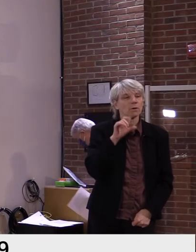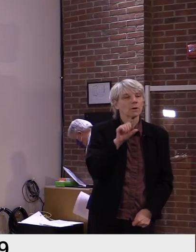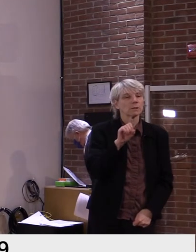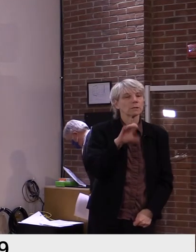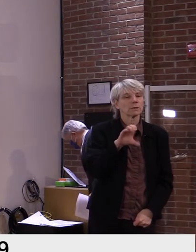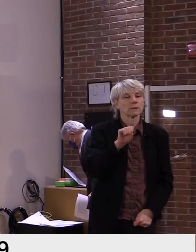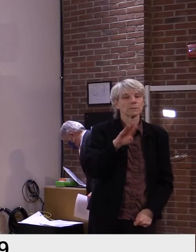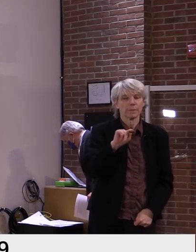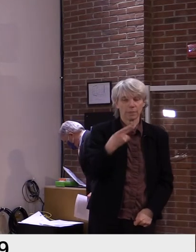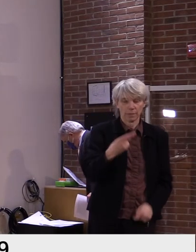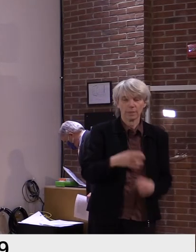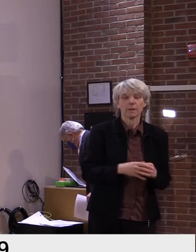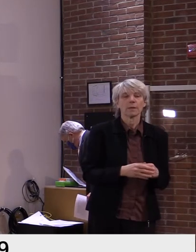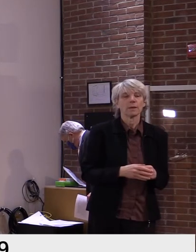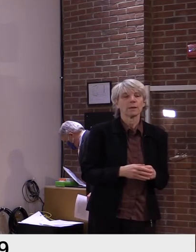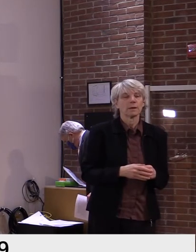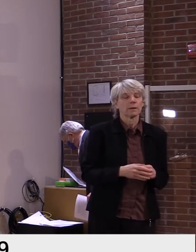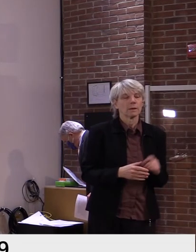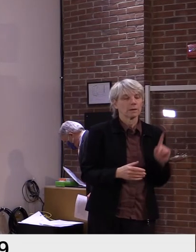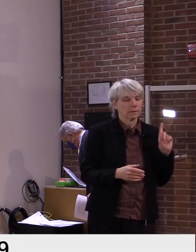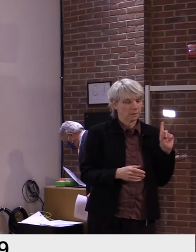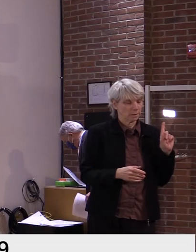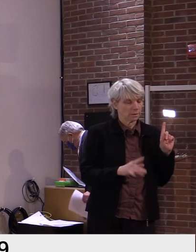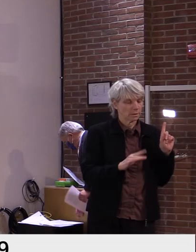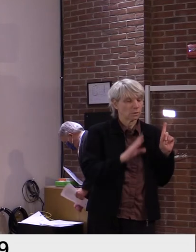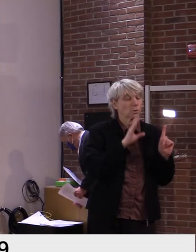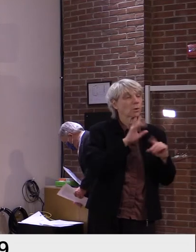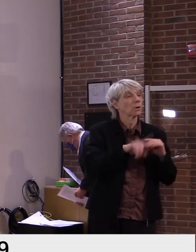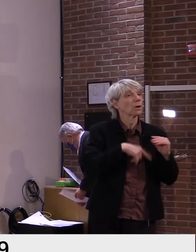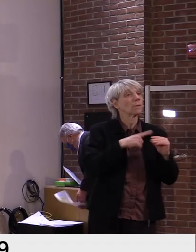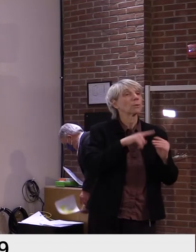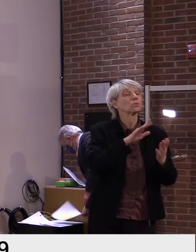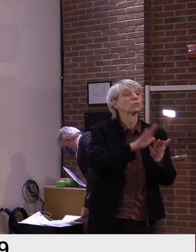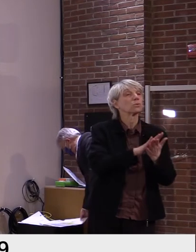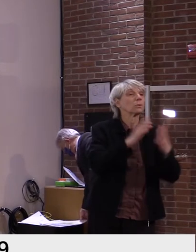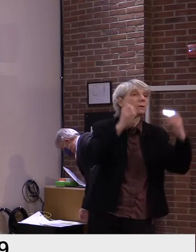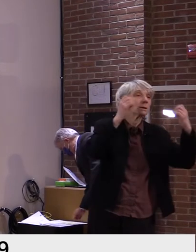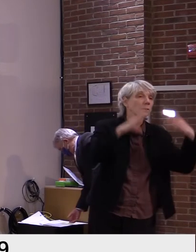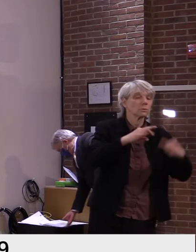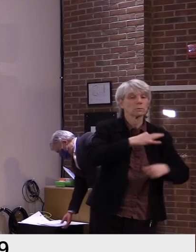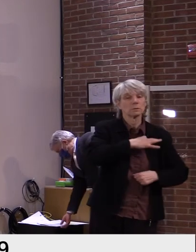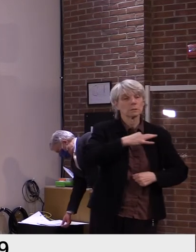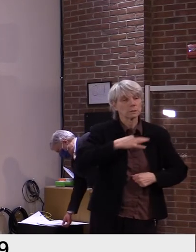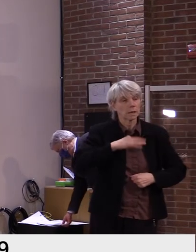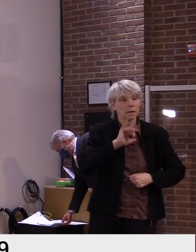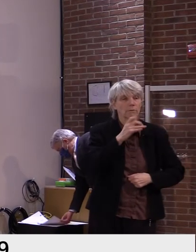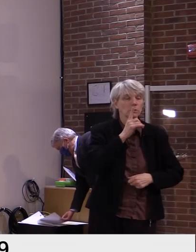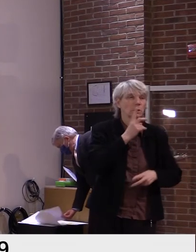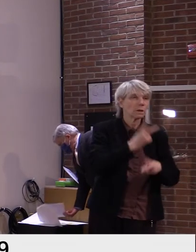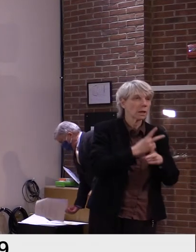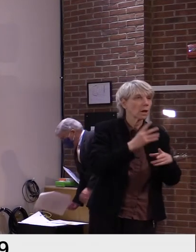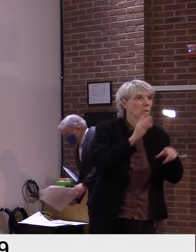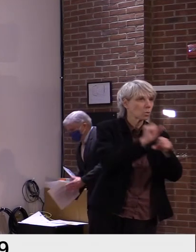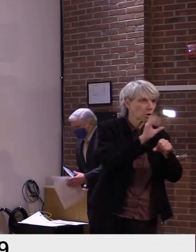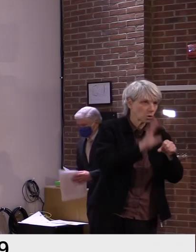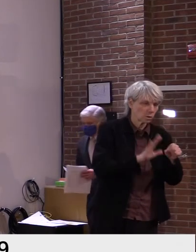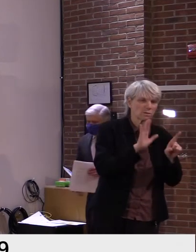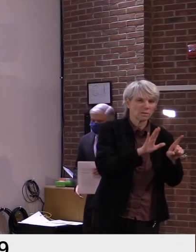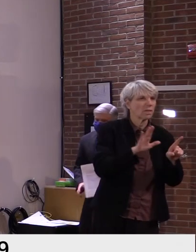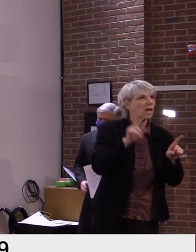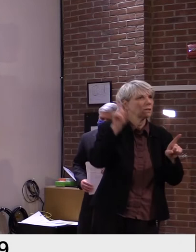wondering about the school-based Johnson & Johnson clinics. When will you be able to announce a